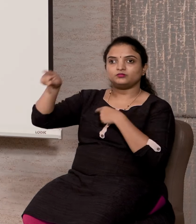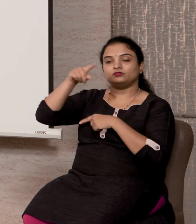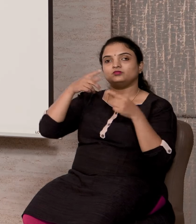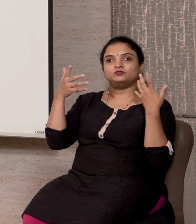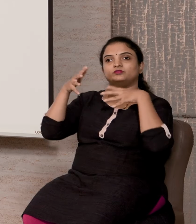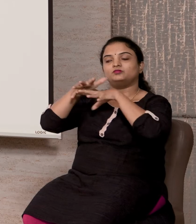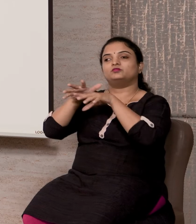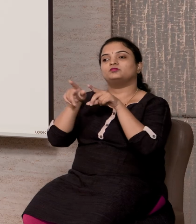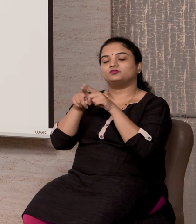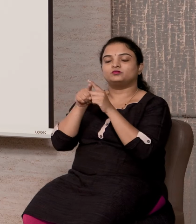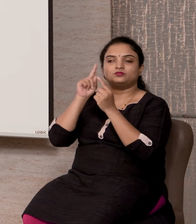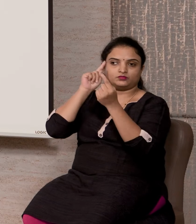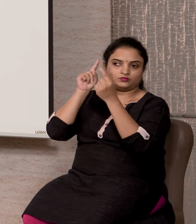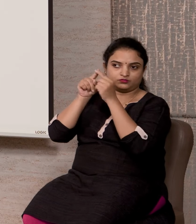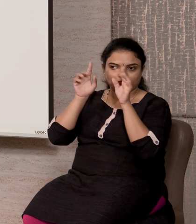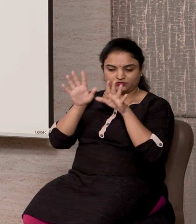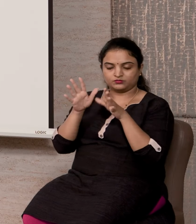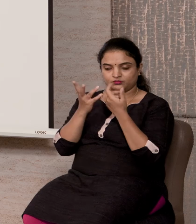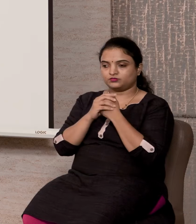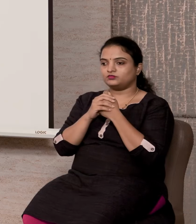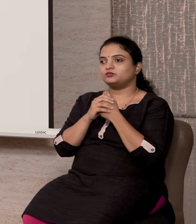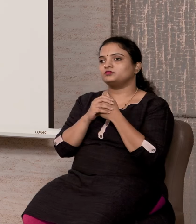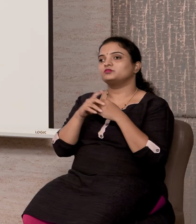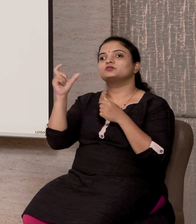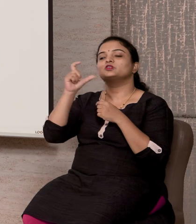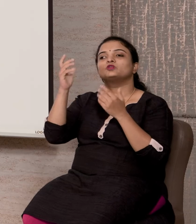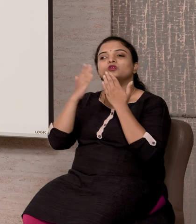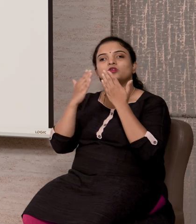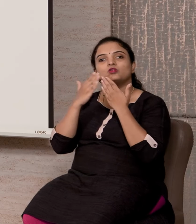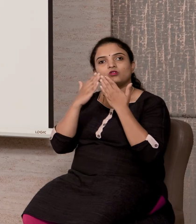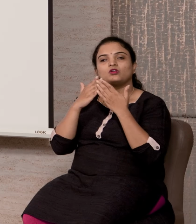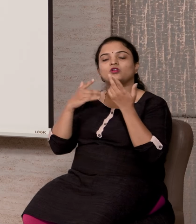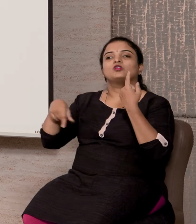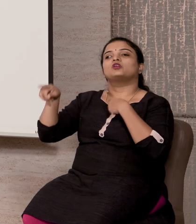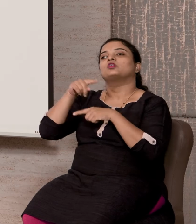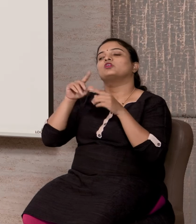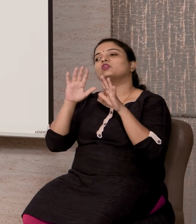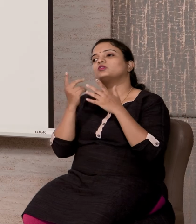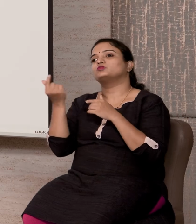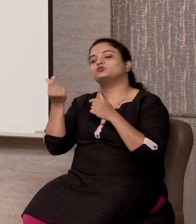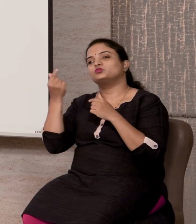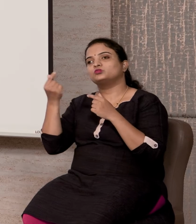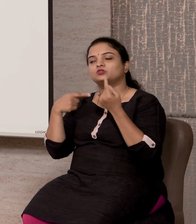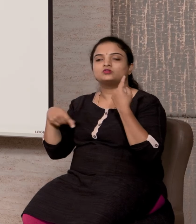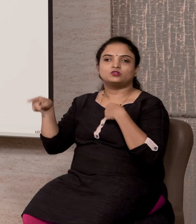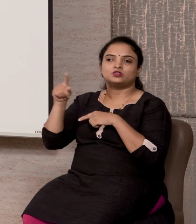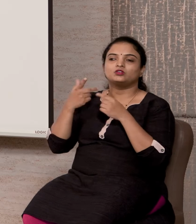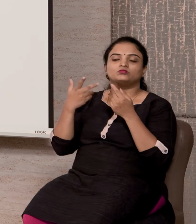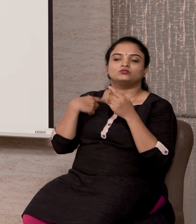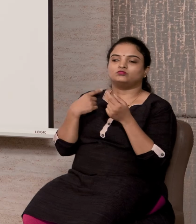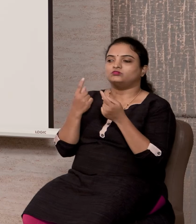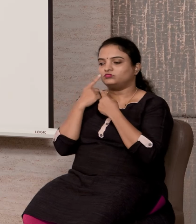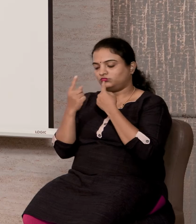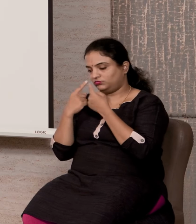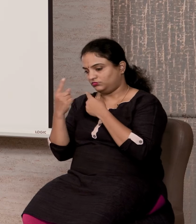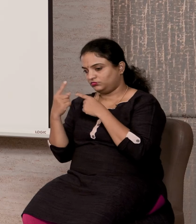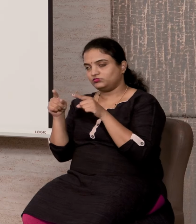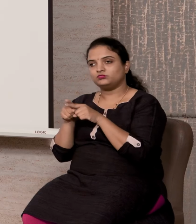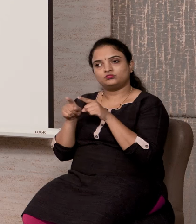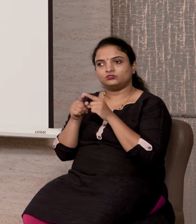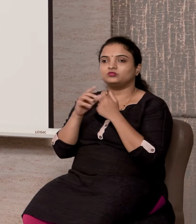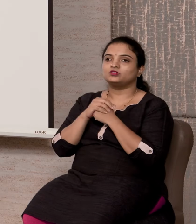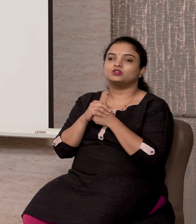right? We will have to maybe say adopt a couple of colleges, universities where we mentor them on how to go about, right? This is a long-term vision,